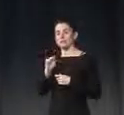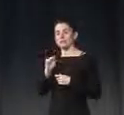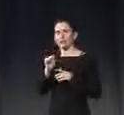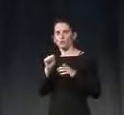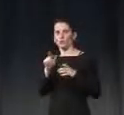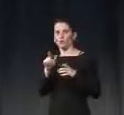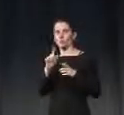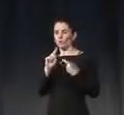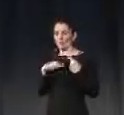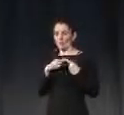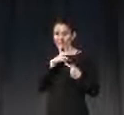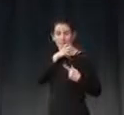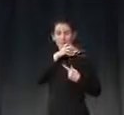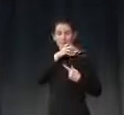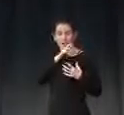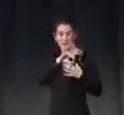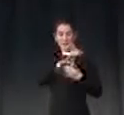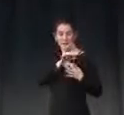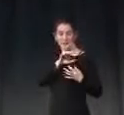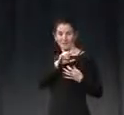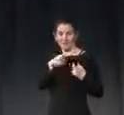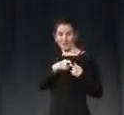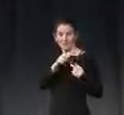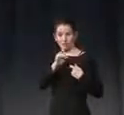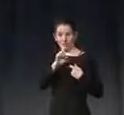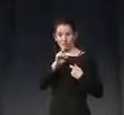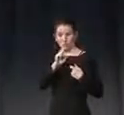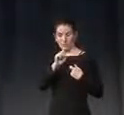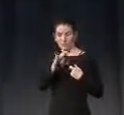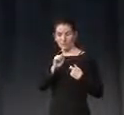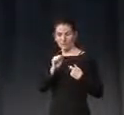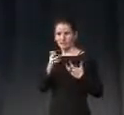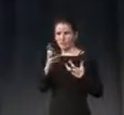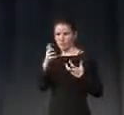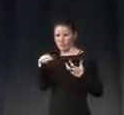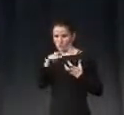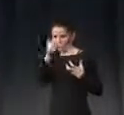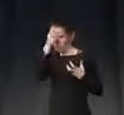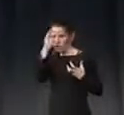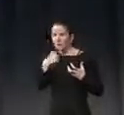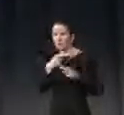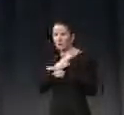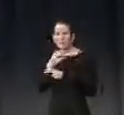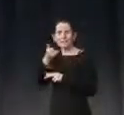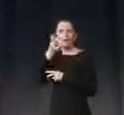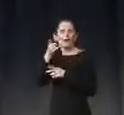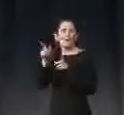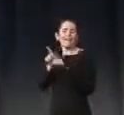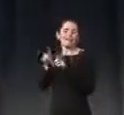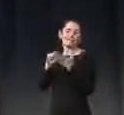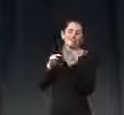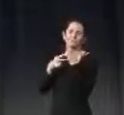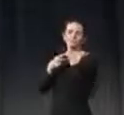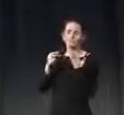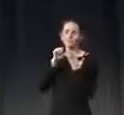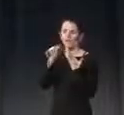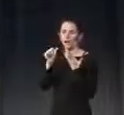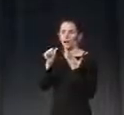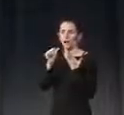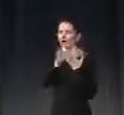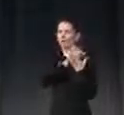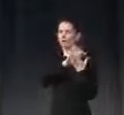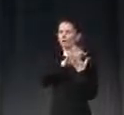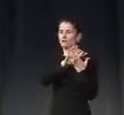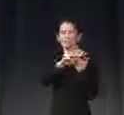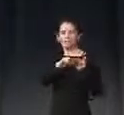mind that I'm using the telephone as a hinge, not as an origin, because it's all too easy to say that every piece of equipment we use in electroacoustics